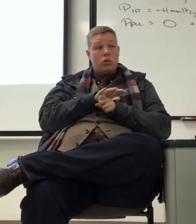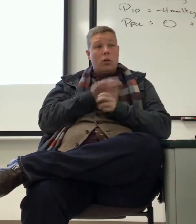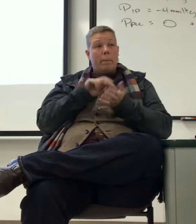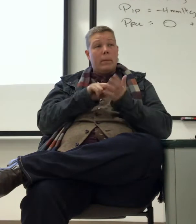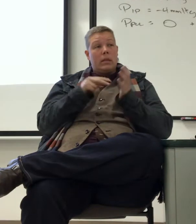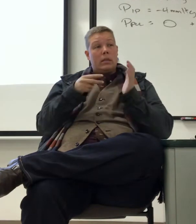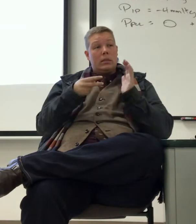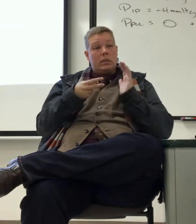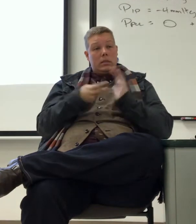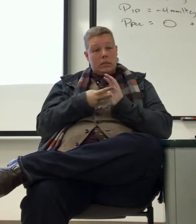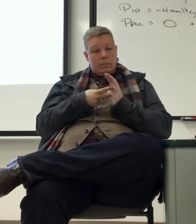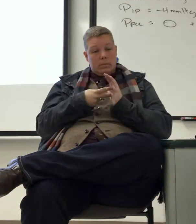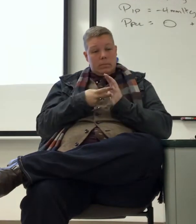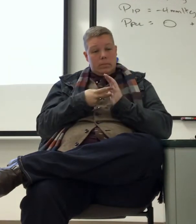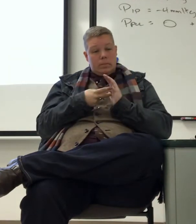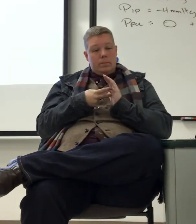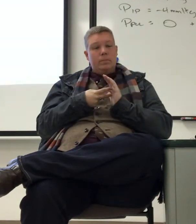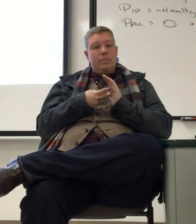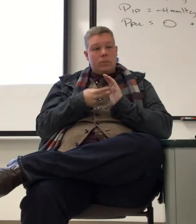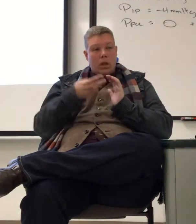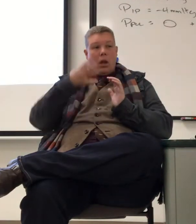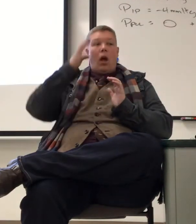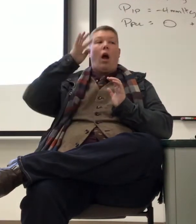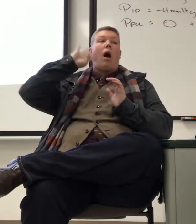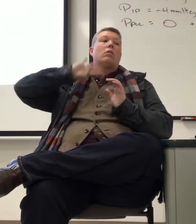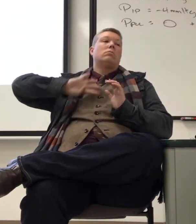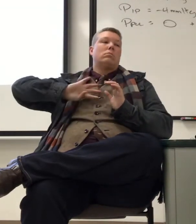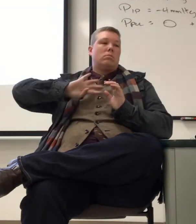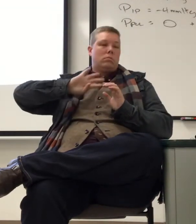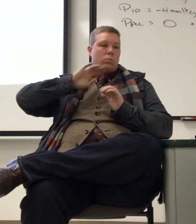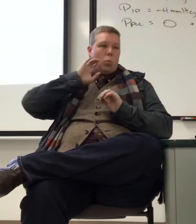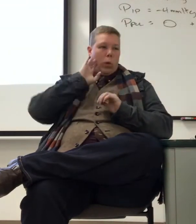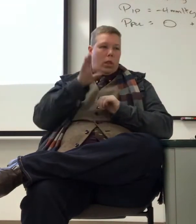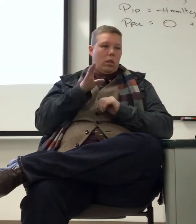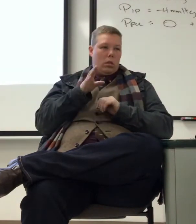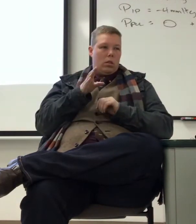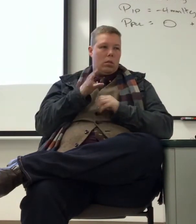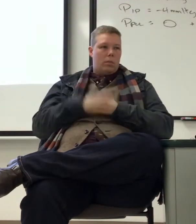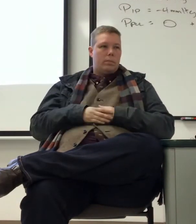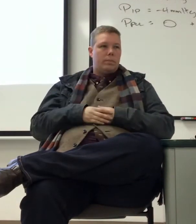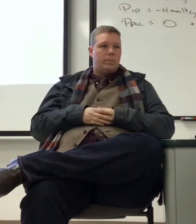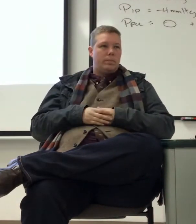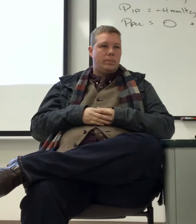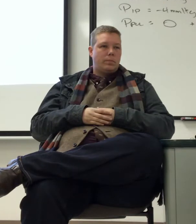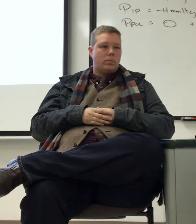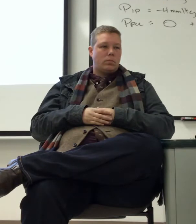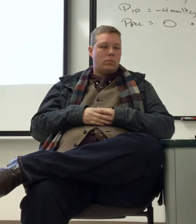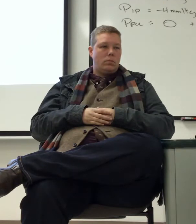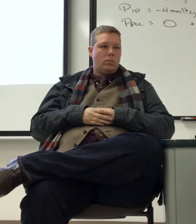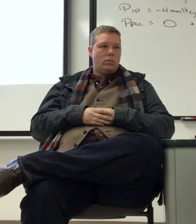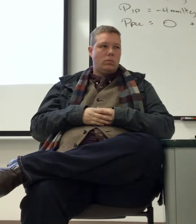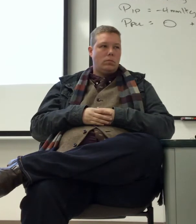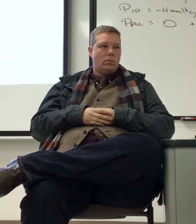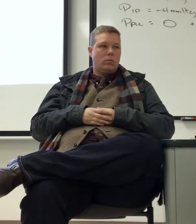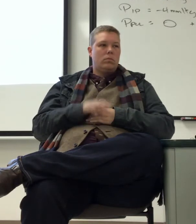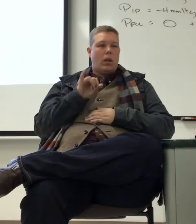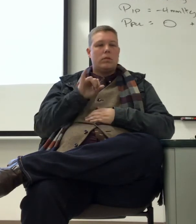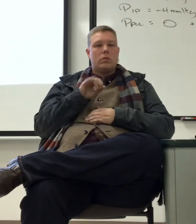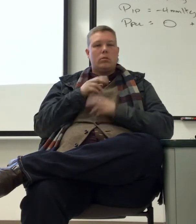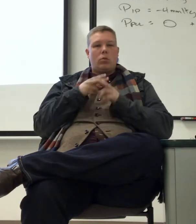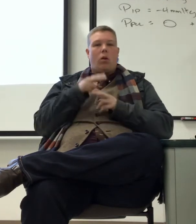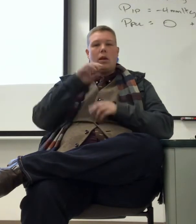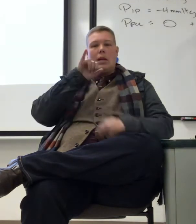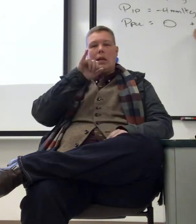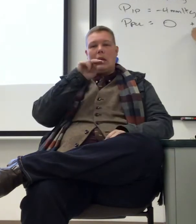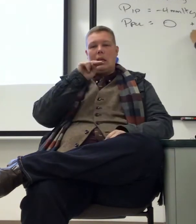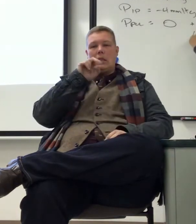means air will flow into the lungs. That's inspiration. If